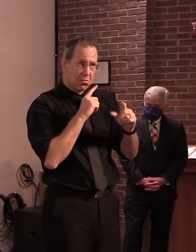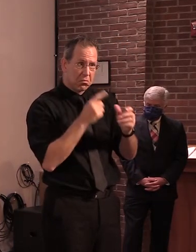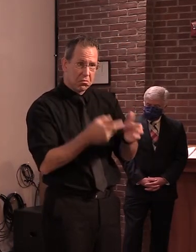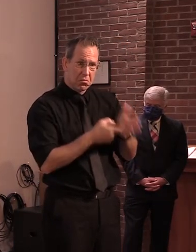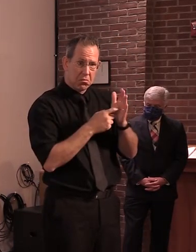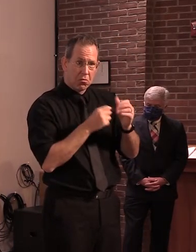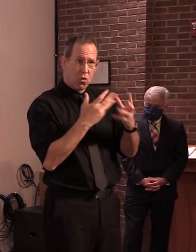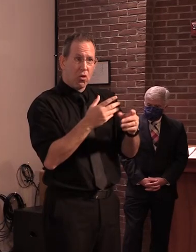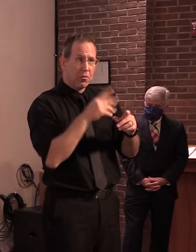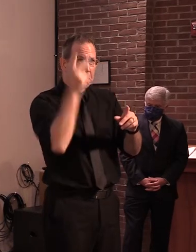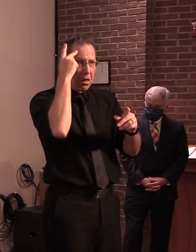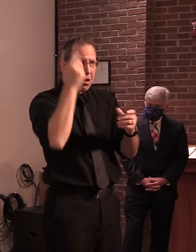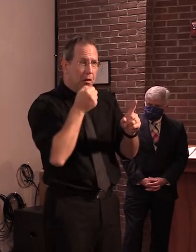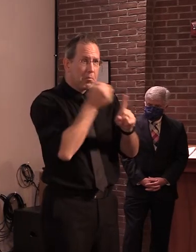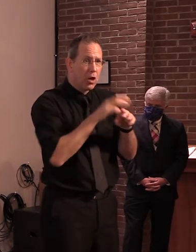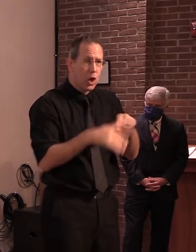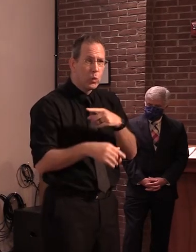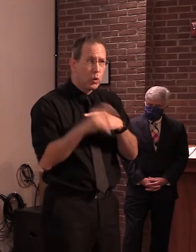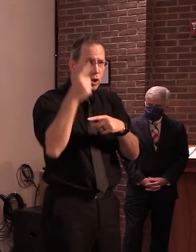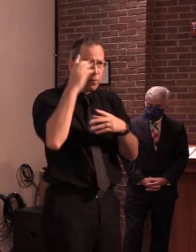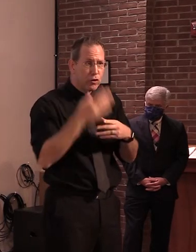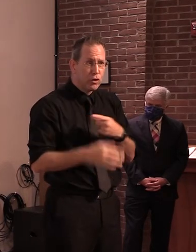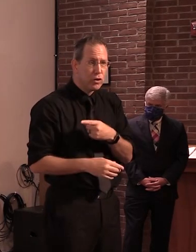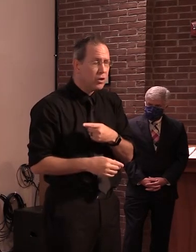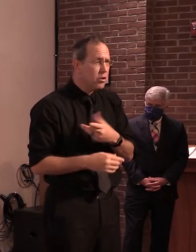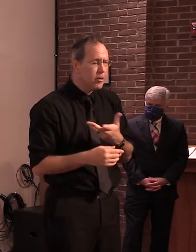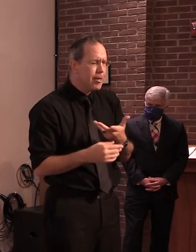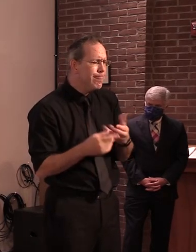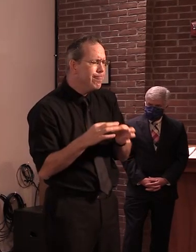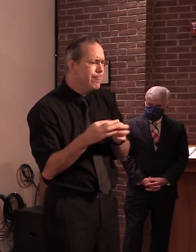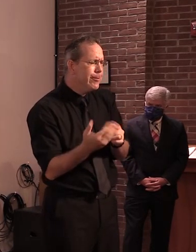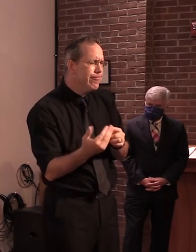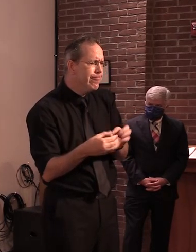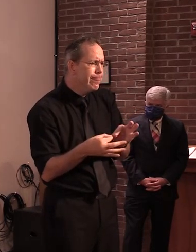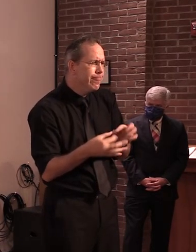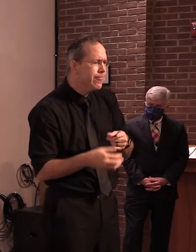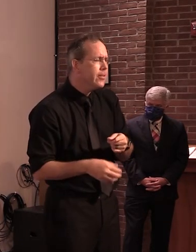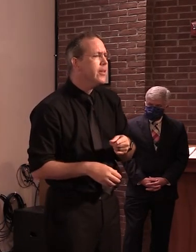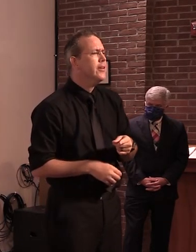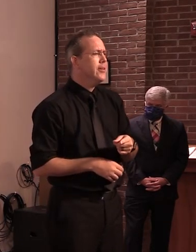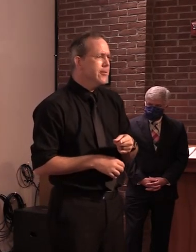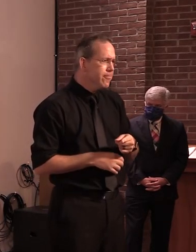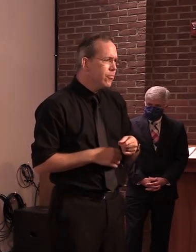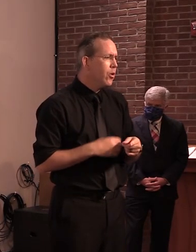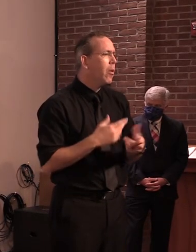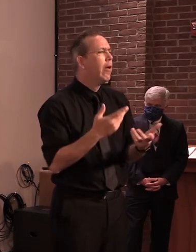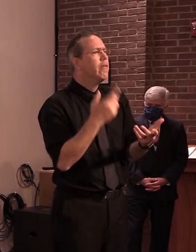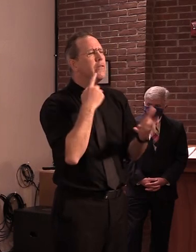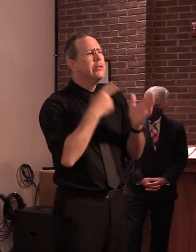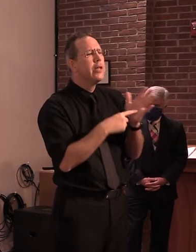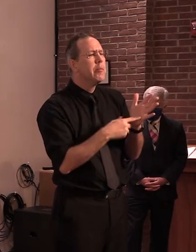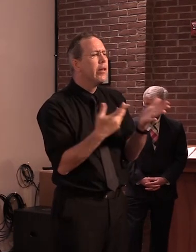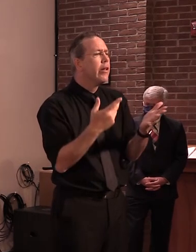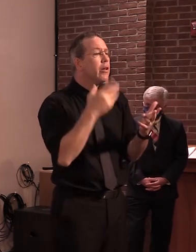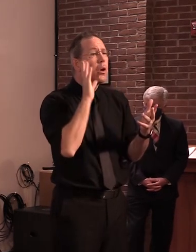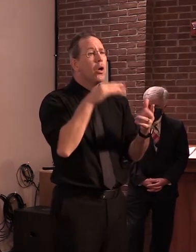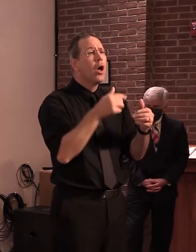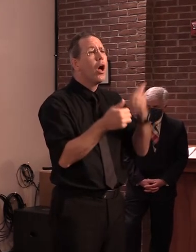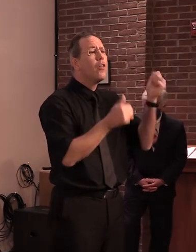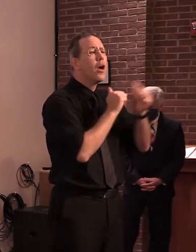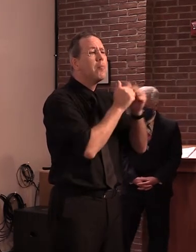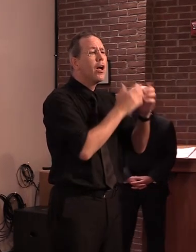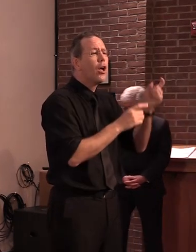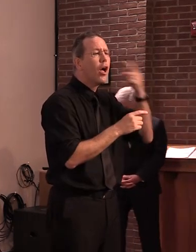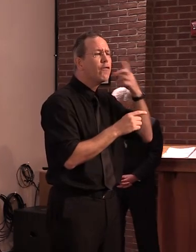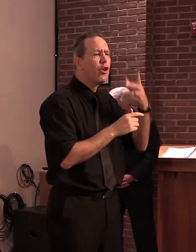You've faced some pressure from other gubernatorial candidates, and there's a primary coming